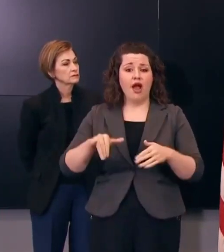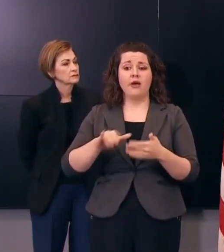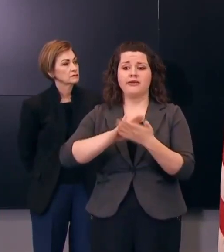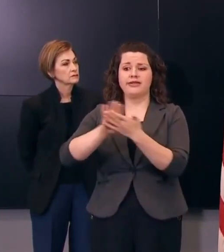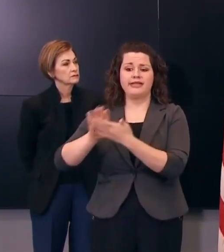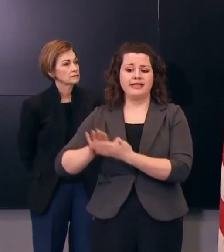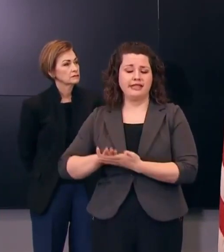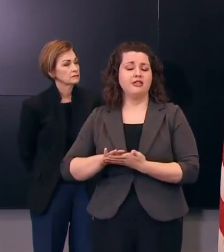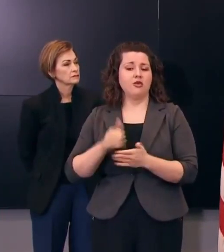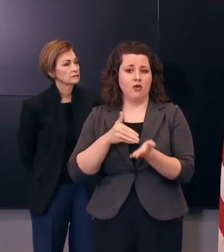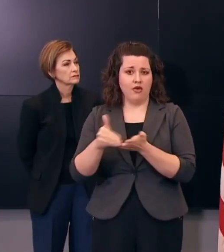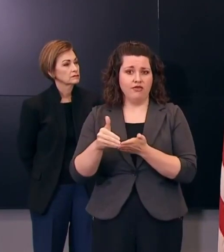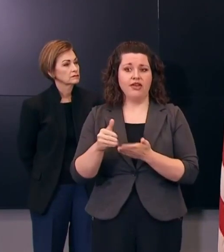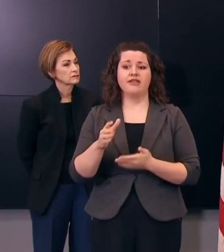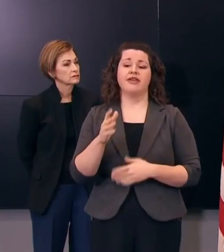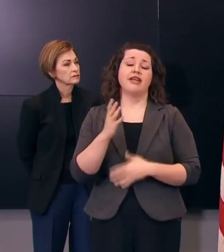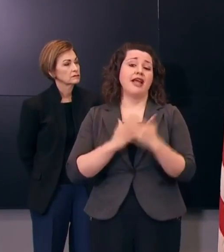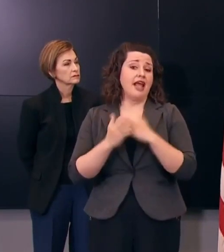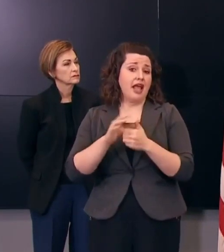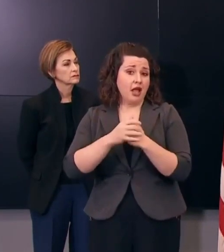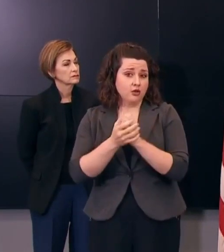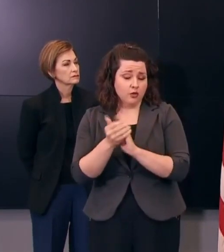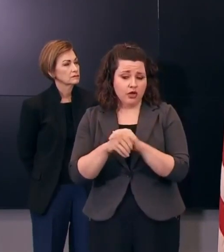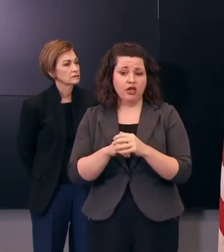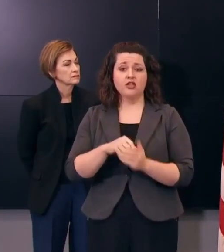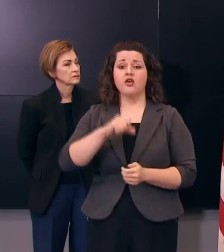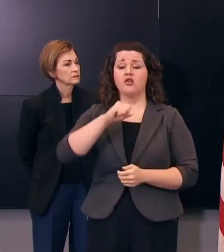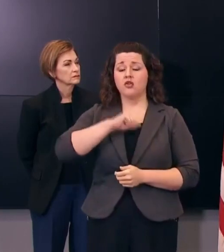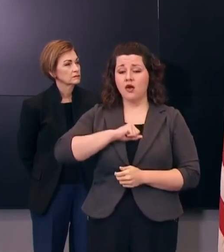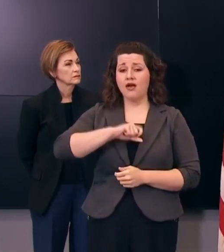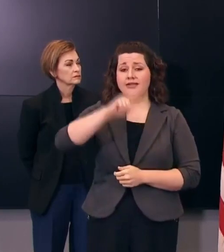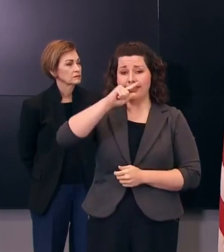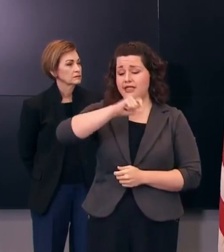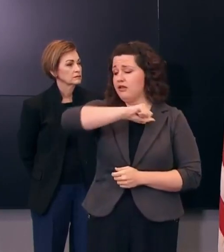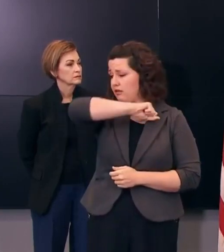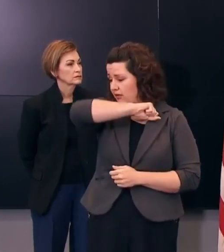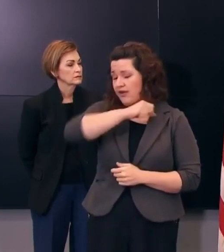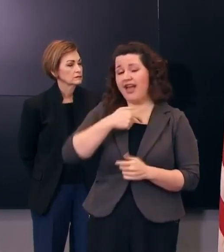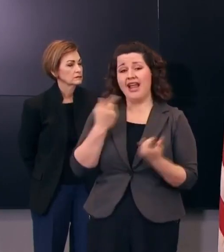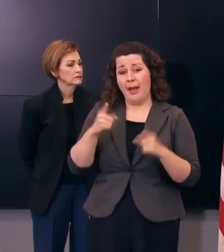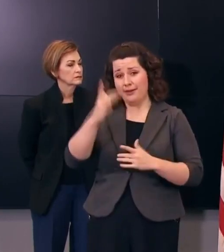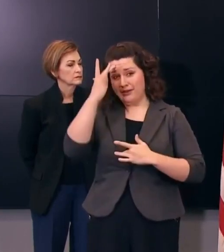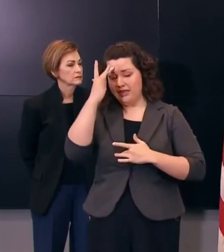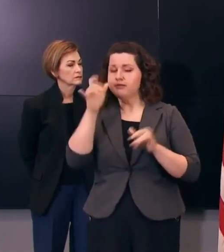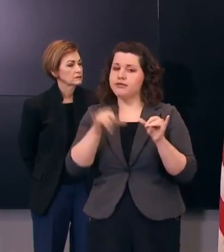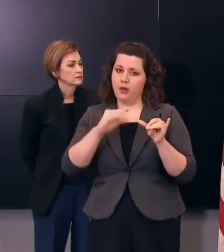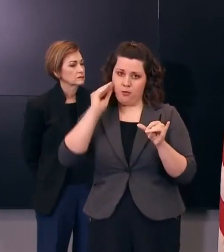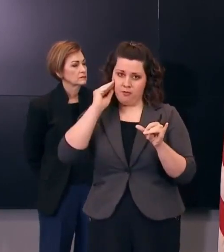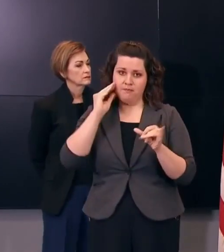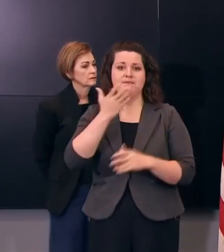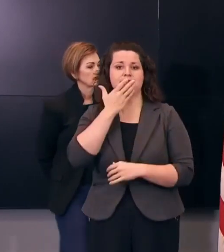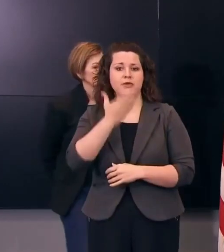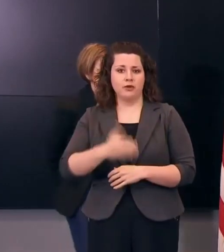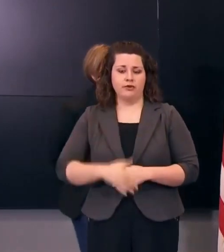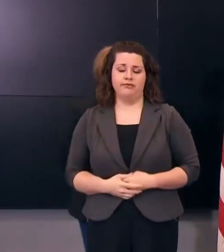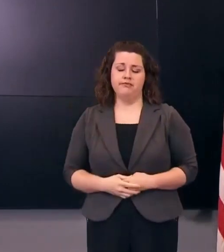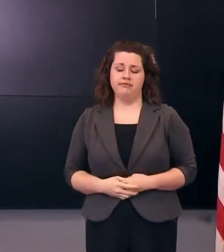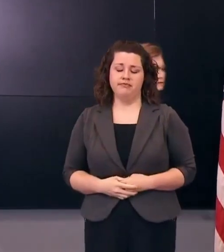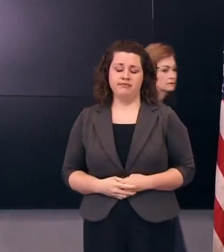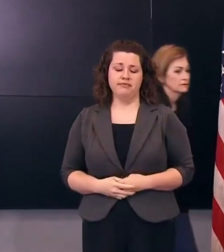personal hygiene like hand washing, covering coughs and sneezes, and staying home when sick. Thank you.